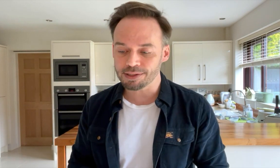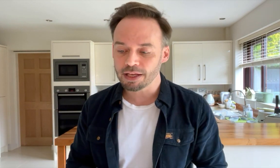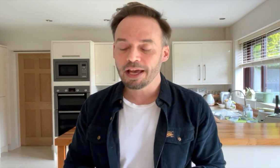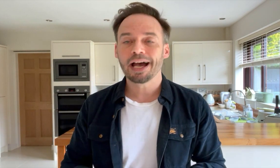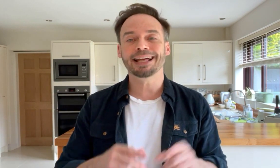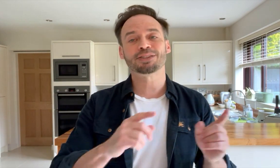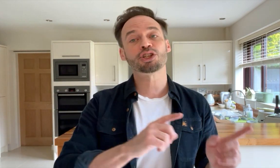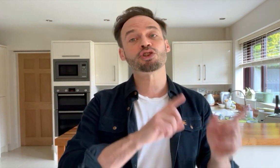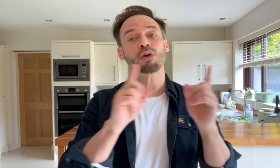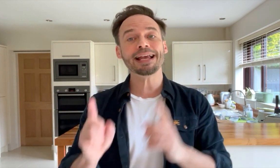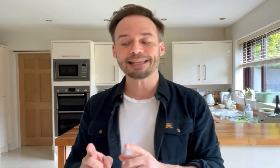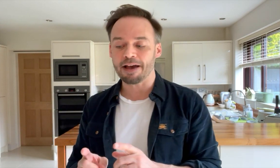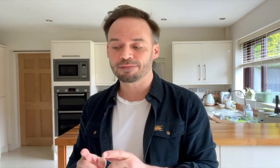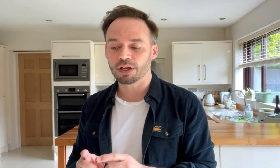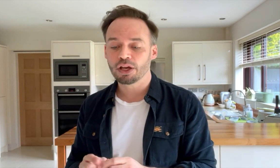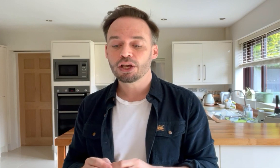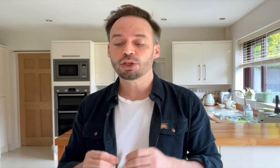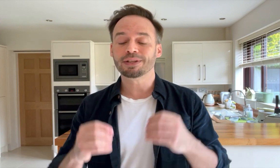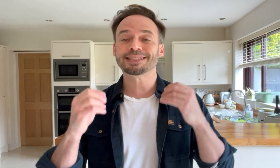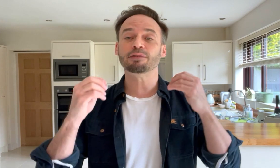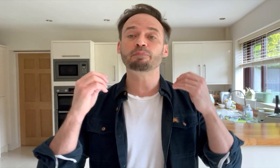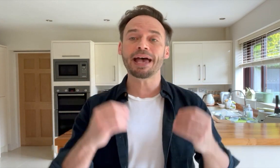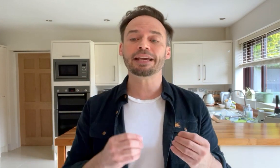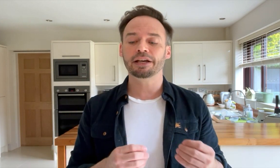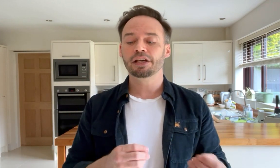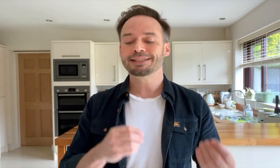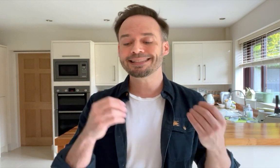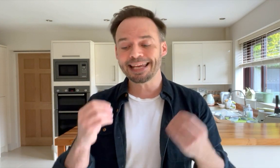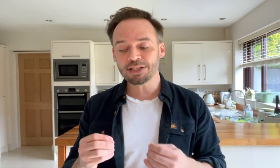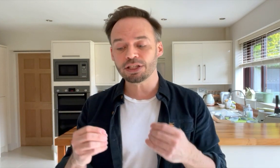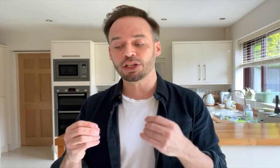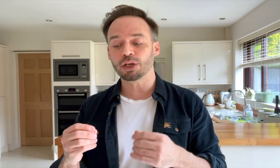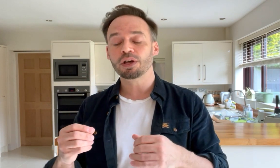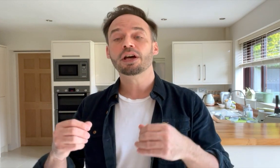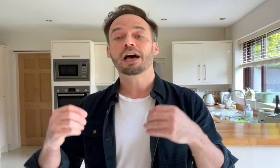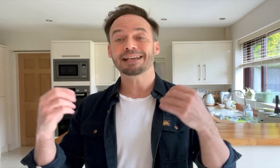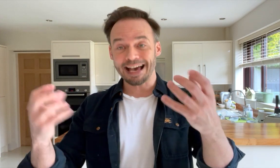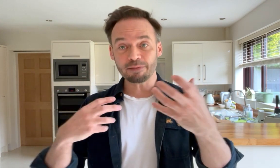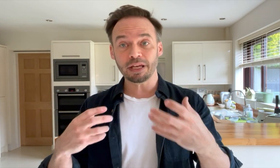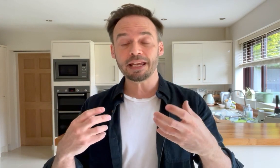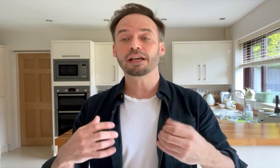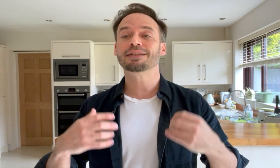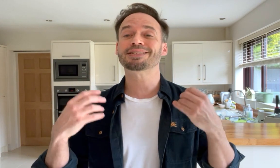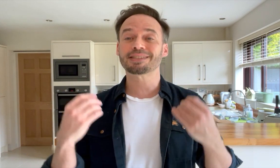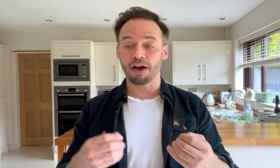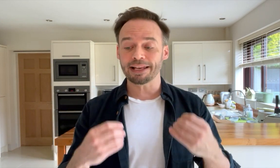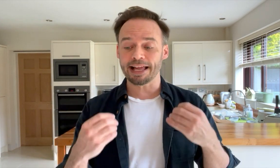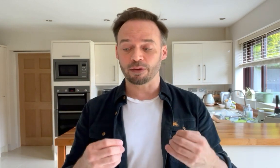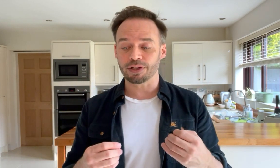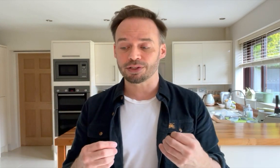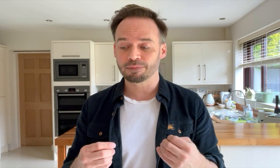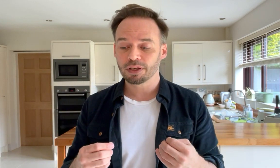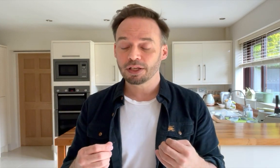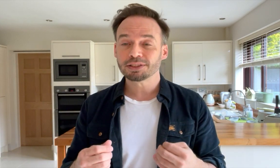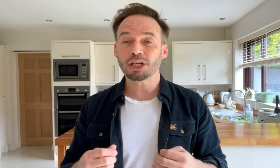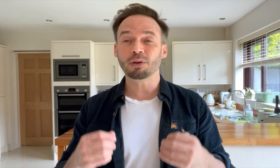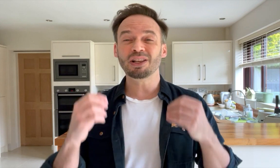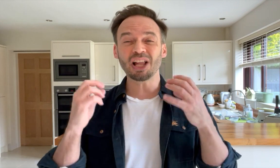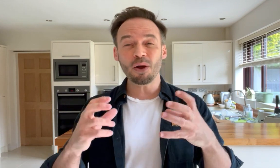and then straight after you can see rebecca teaching you and me the sign language so loads